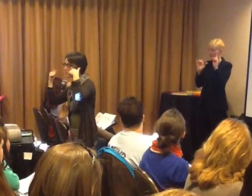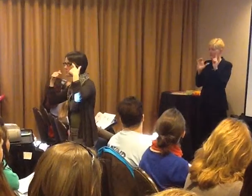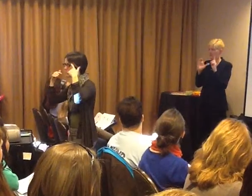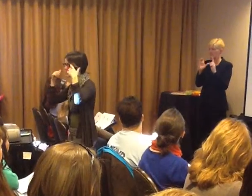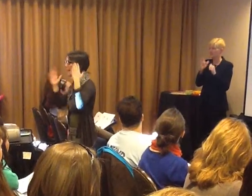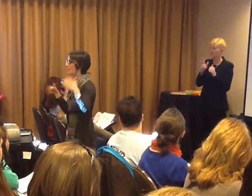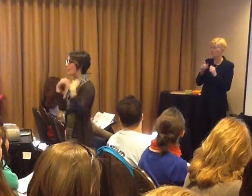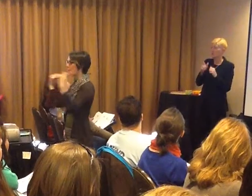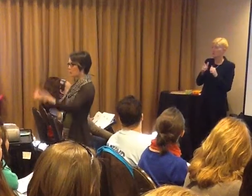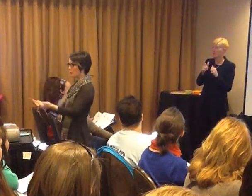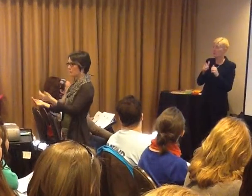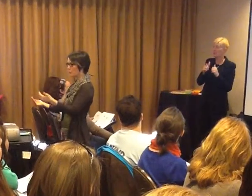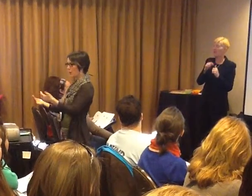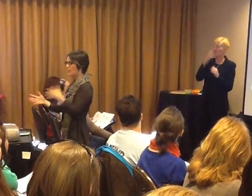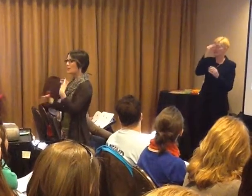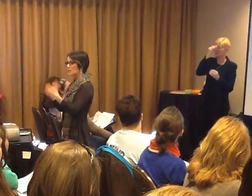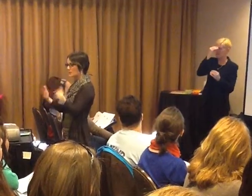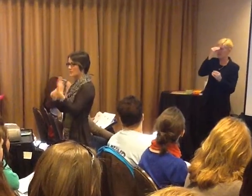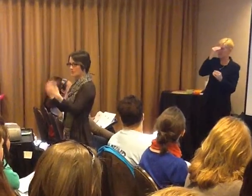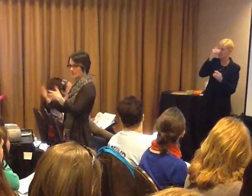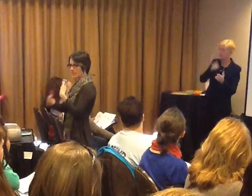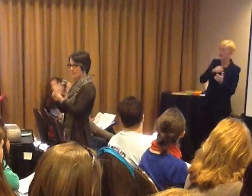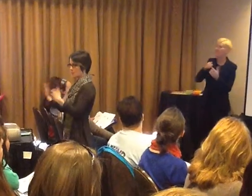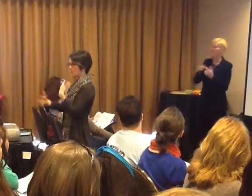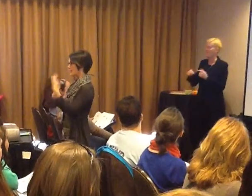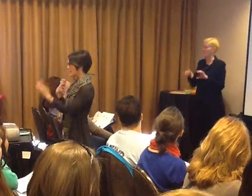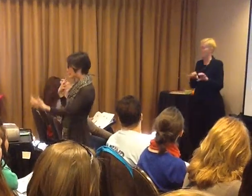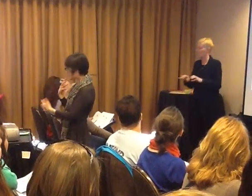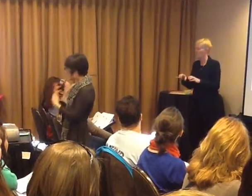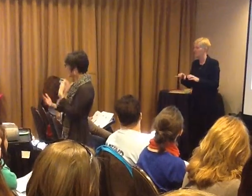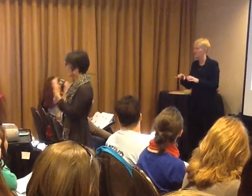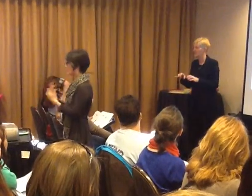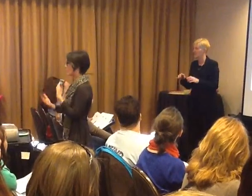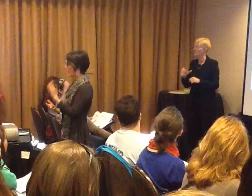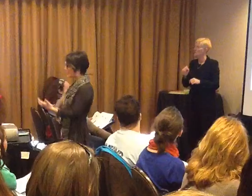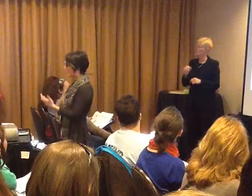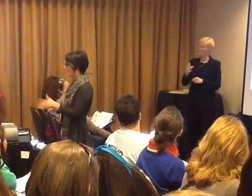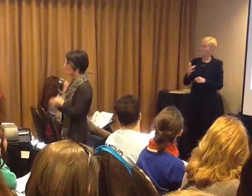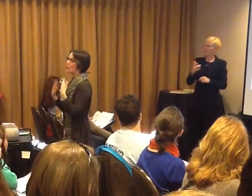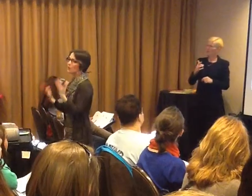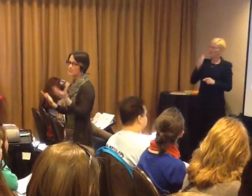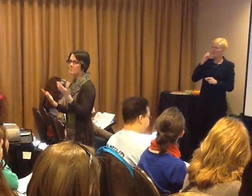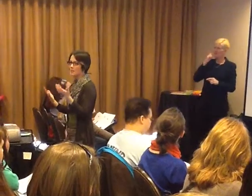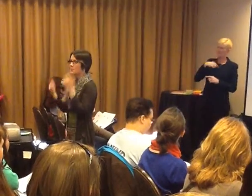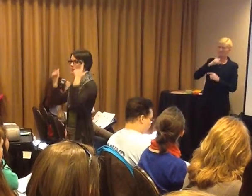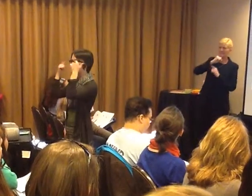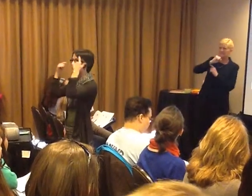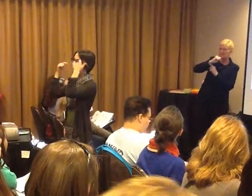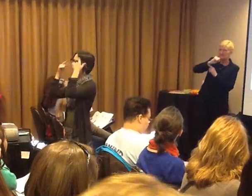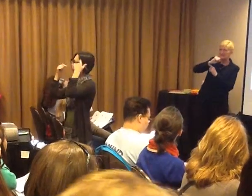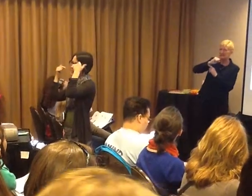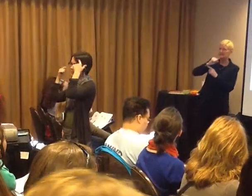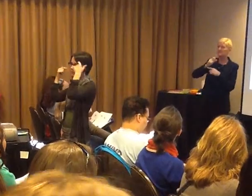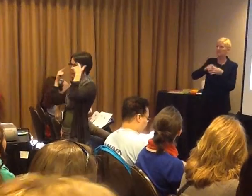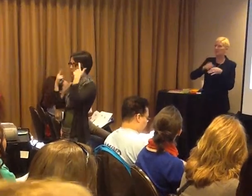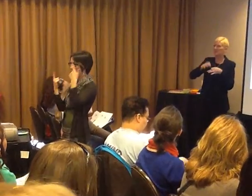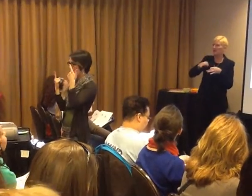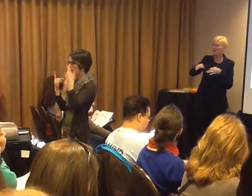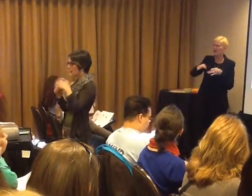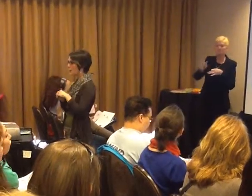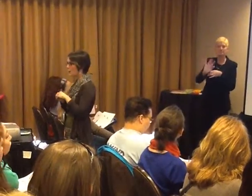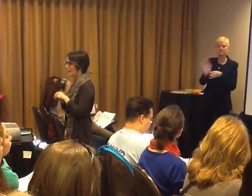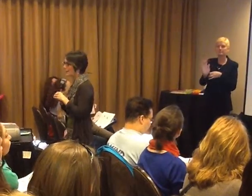going to do that, I'm going to do this, and then they'll perform. So it seems like this resistance or this lag time, when sometimes it's just them practicing with